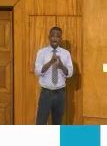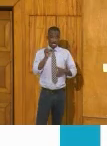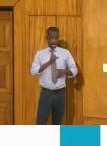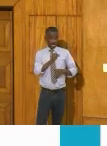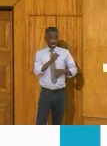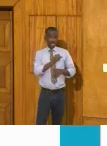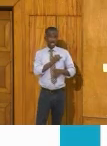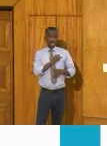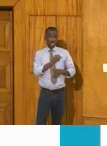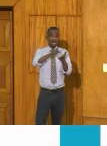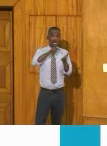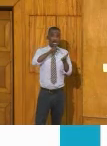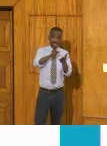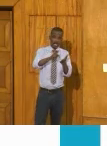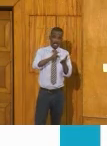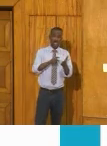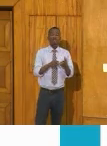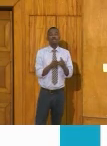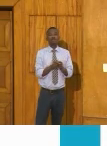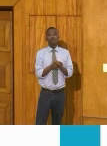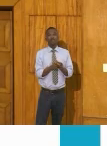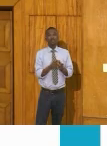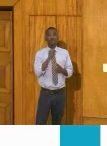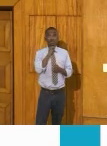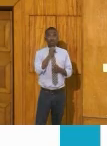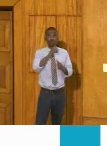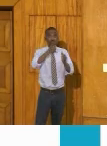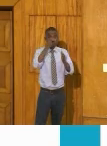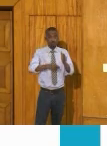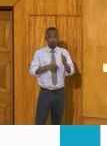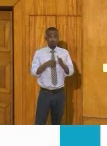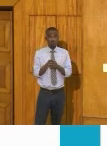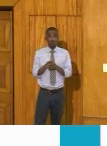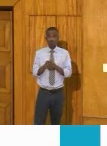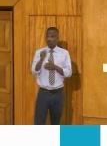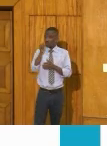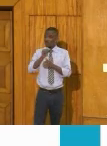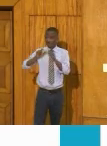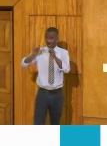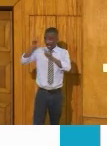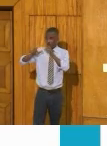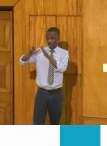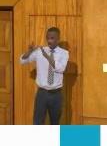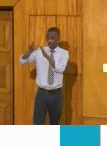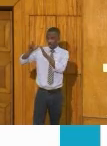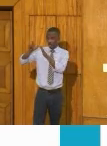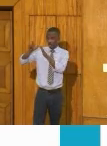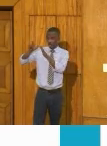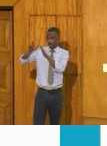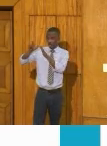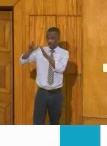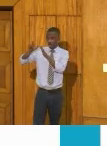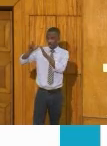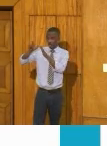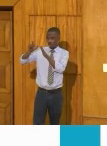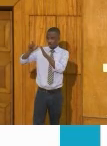equipment costs were lower in the private laboratories. So, meaning that the cost of equipment and